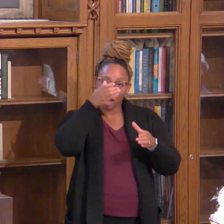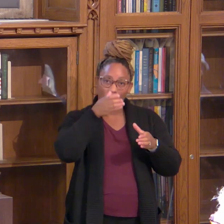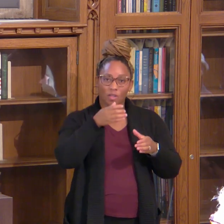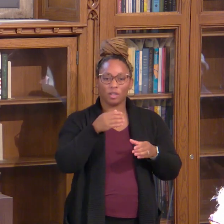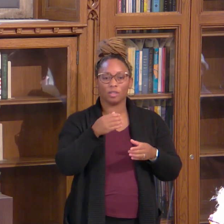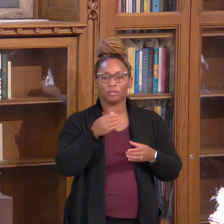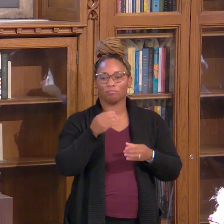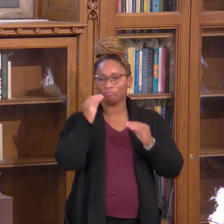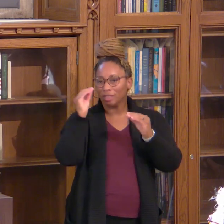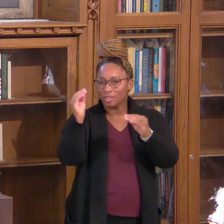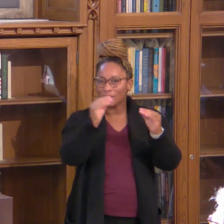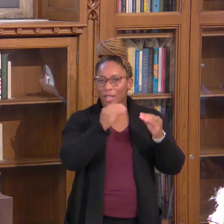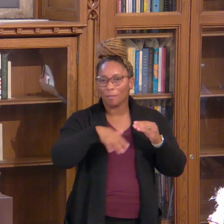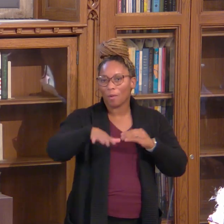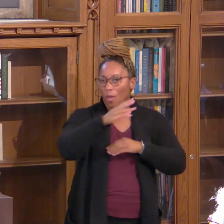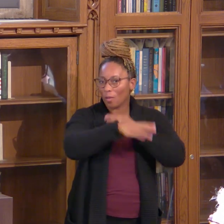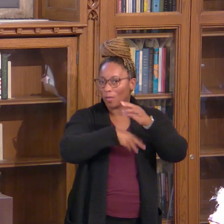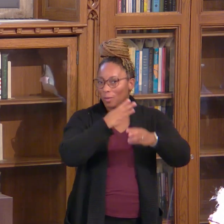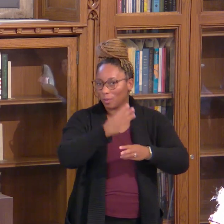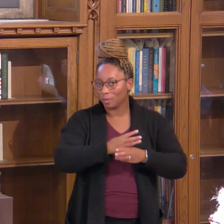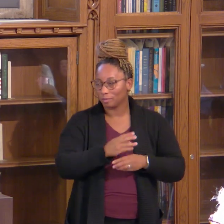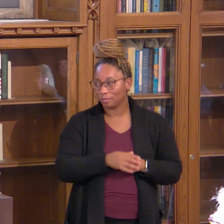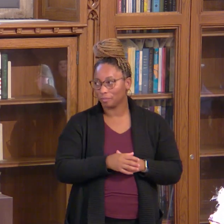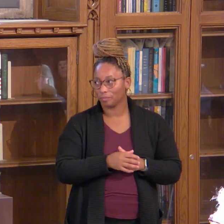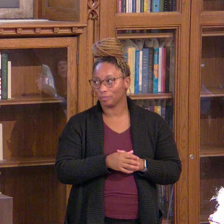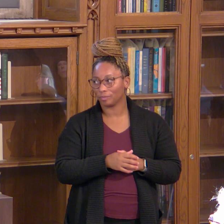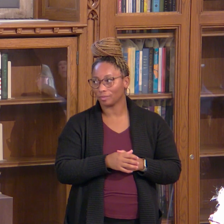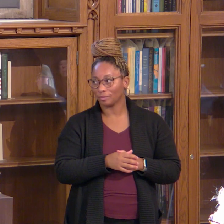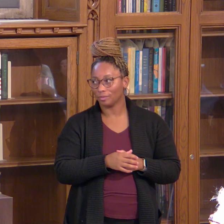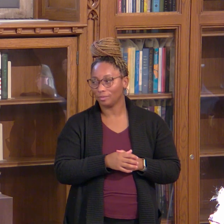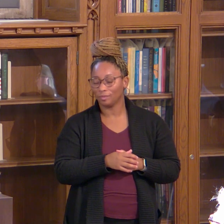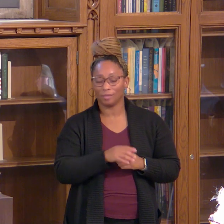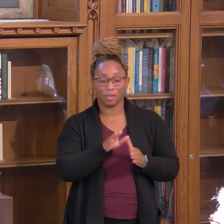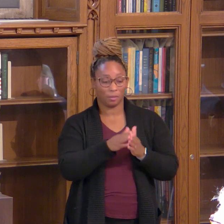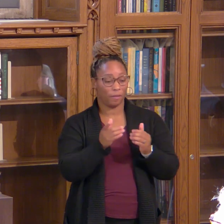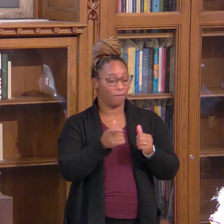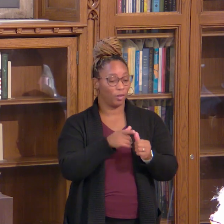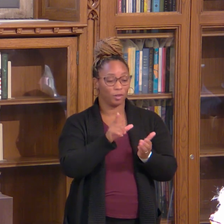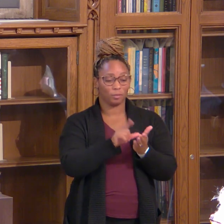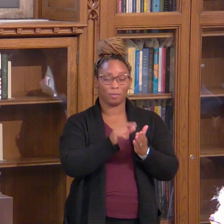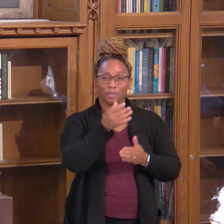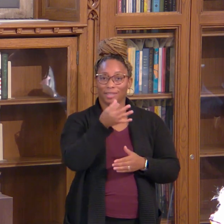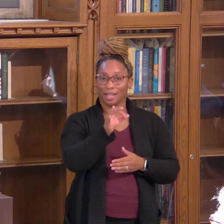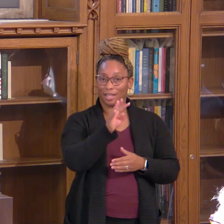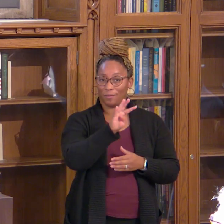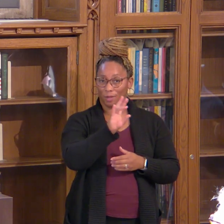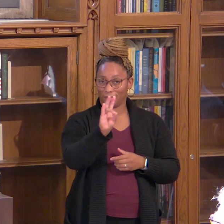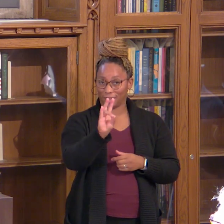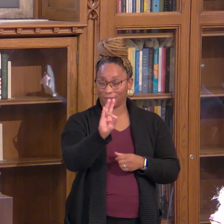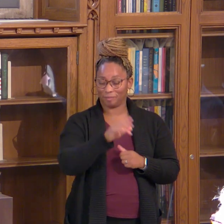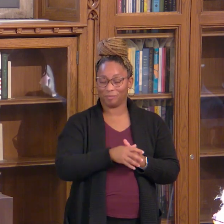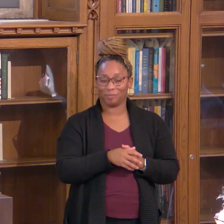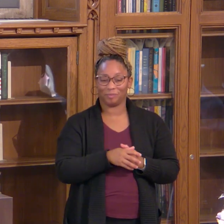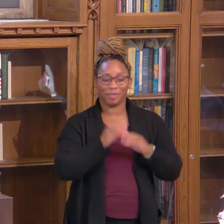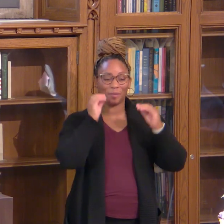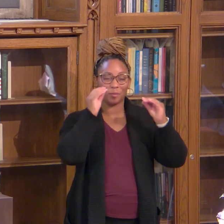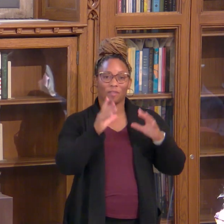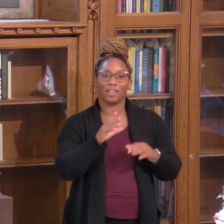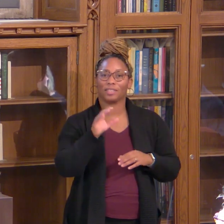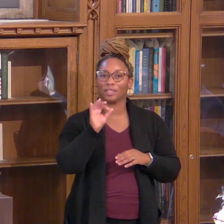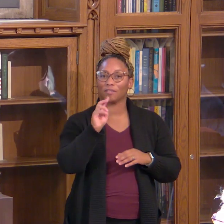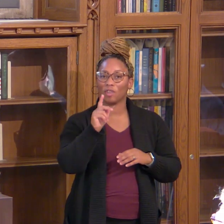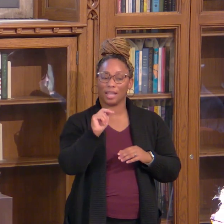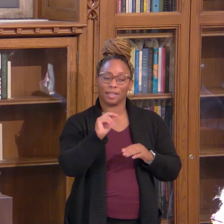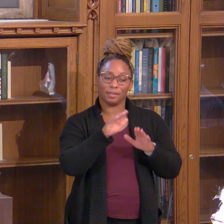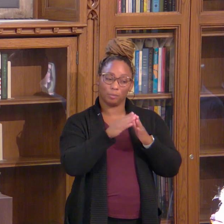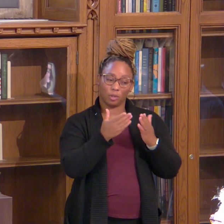throughout the world first published in 1947 Professor Franklin's From